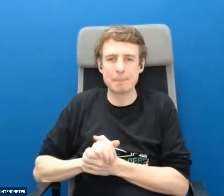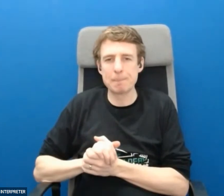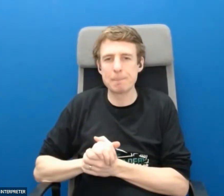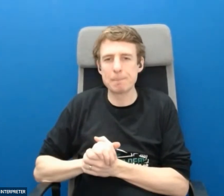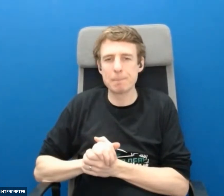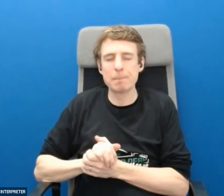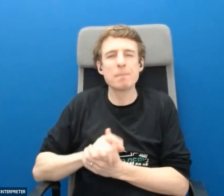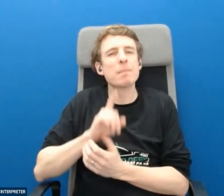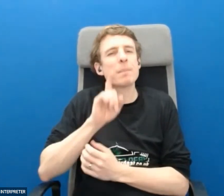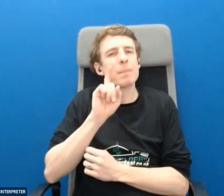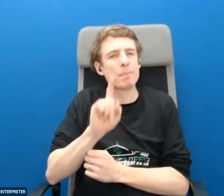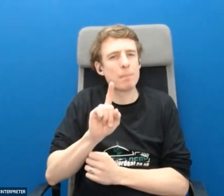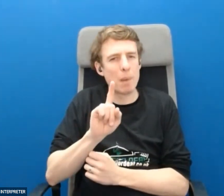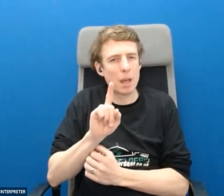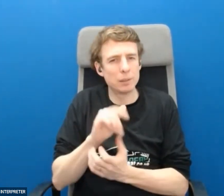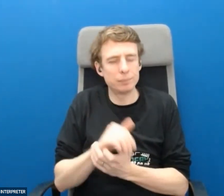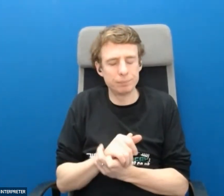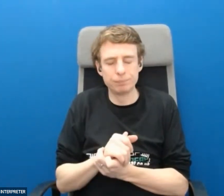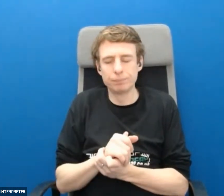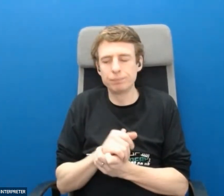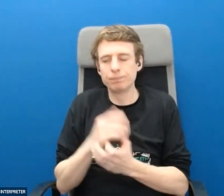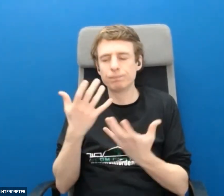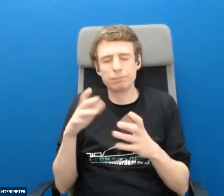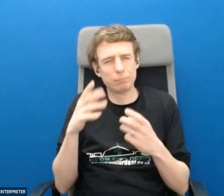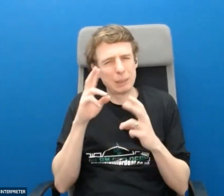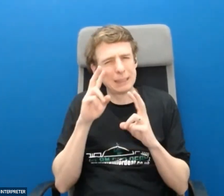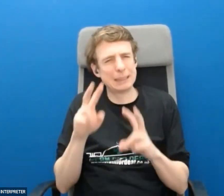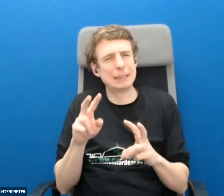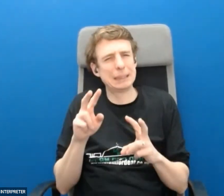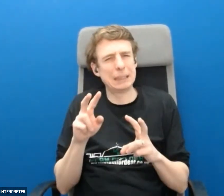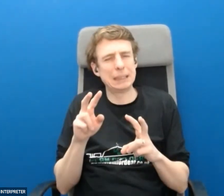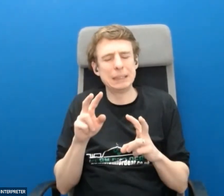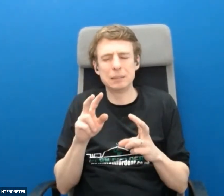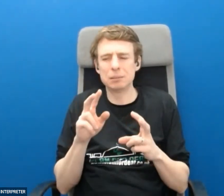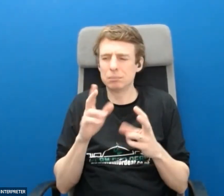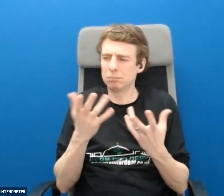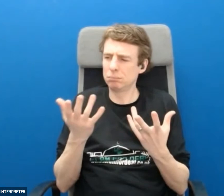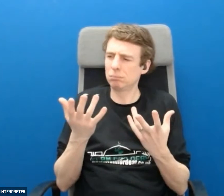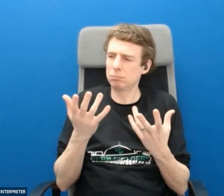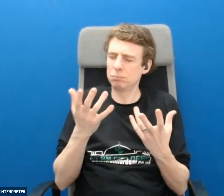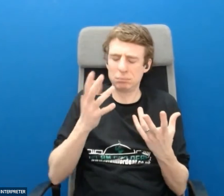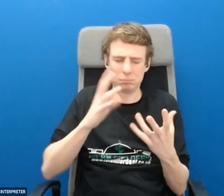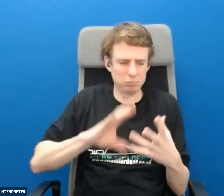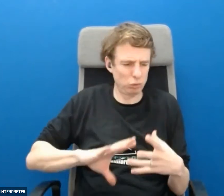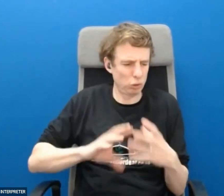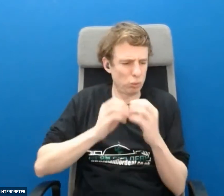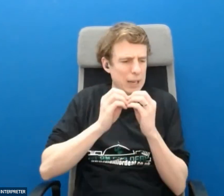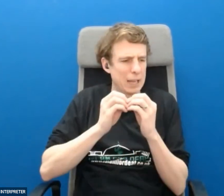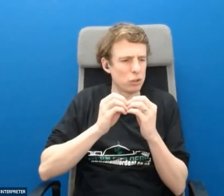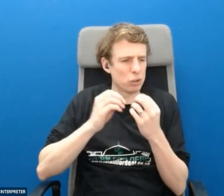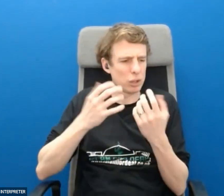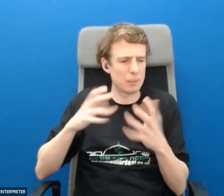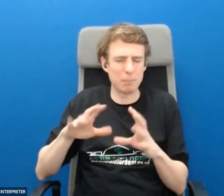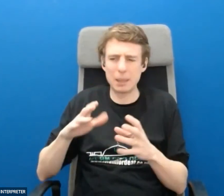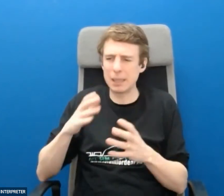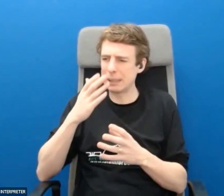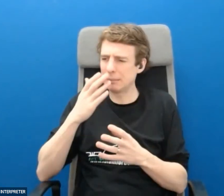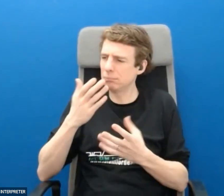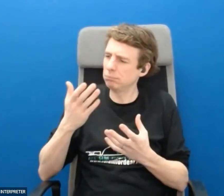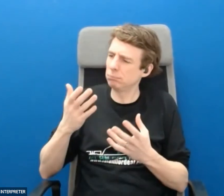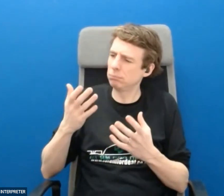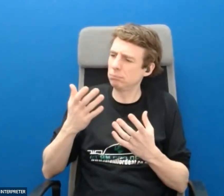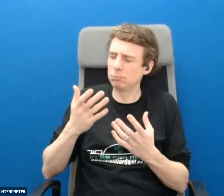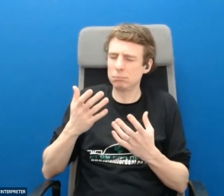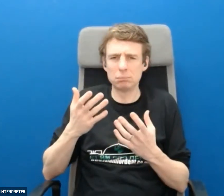there is an affirmation of ownership for the creation. You know, as we see,